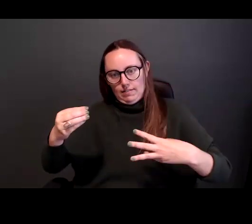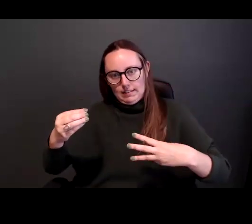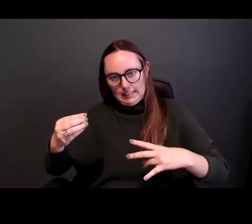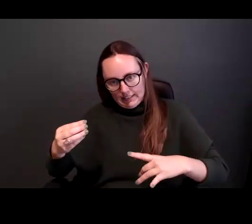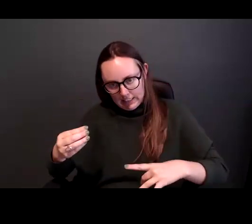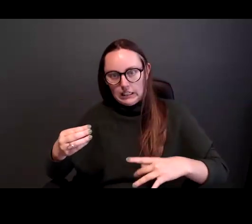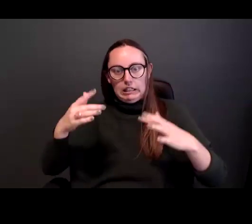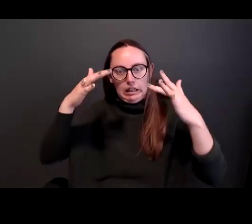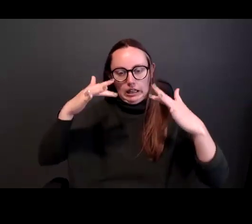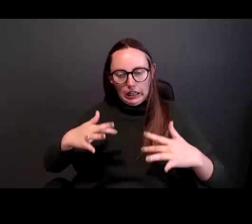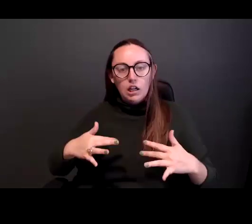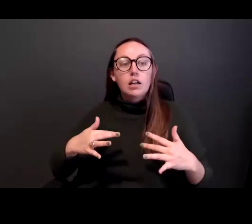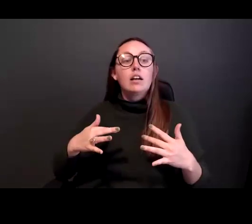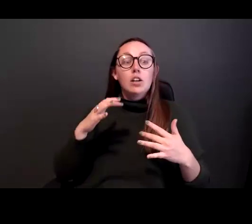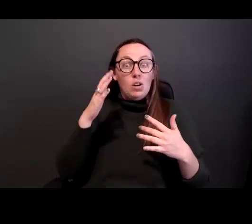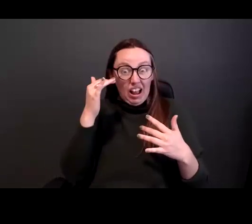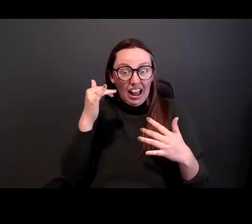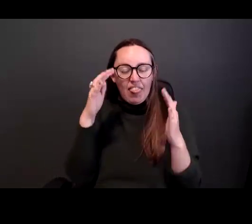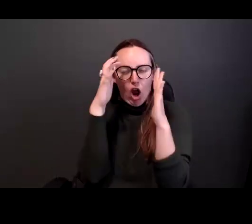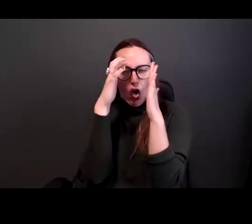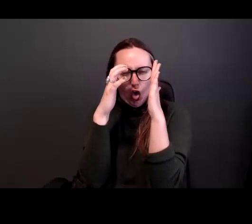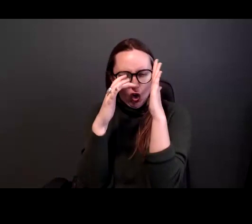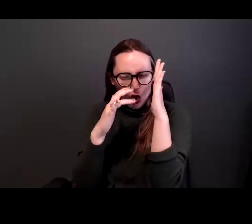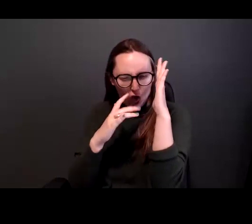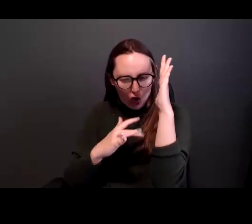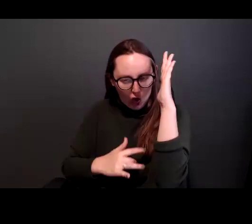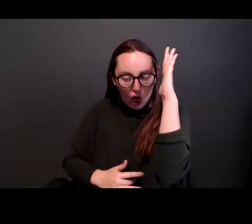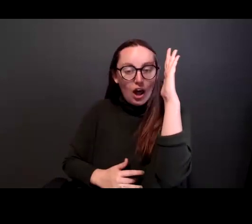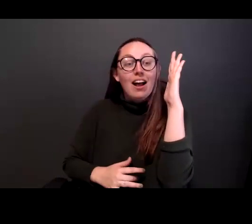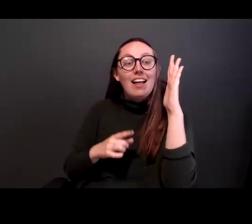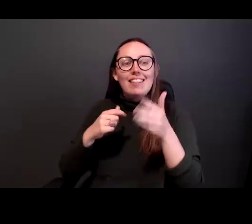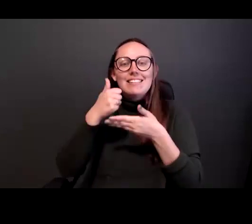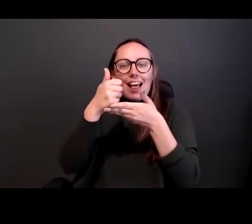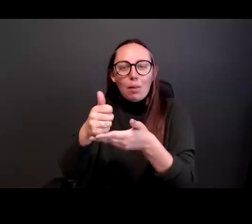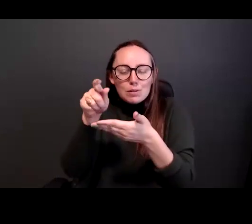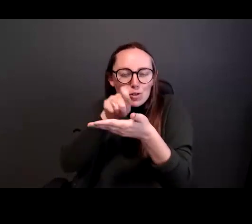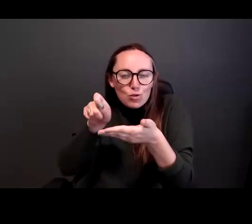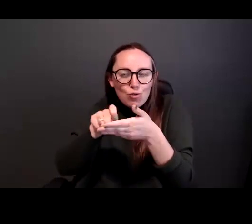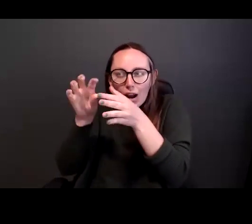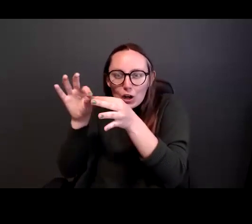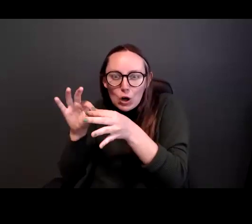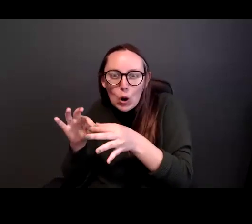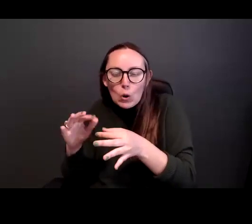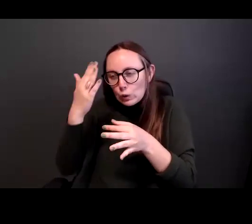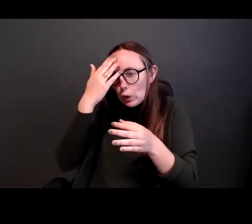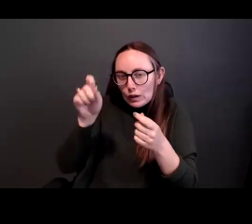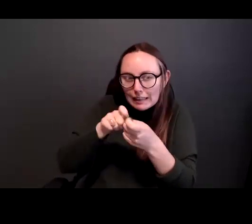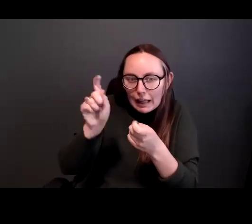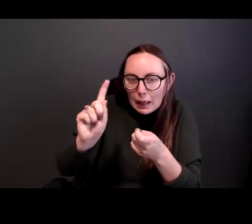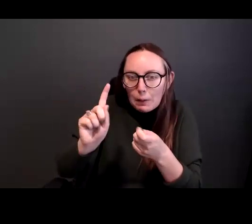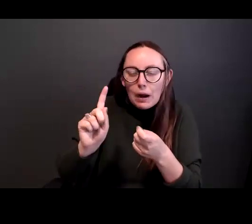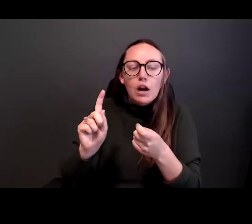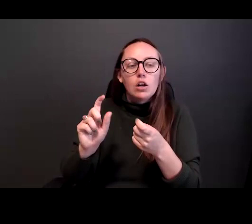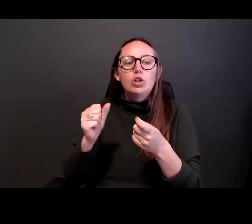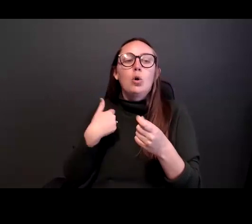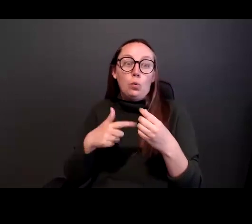So we're going to do the same thing with this one, right? So rather than having it in a big chunk like that, that's a bit overwhelming, we're just going to number it. That's going to give us the ability to do